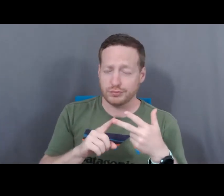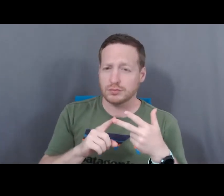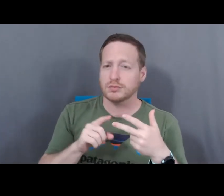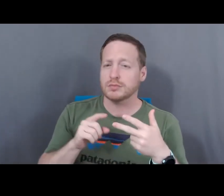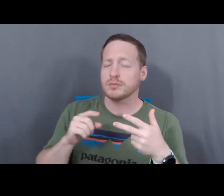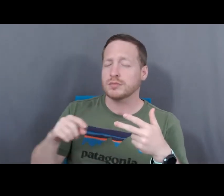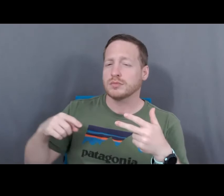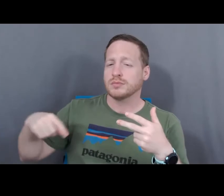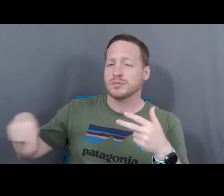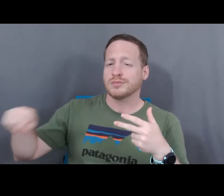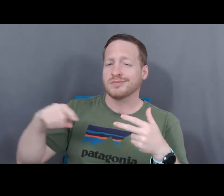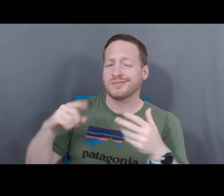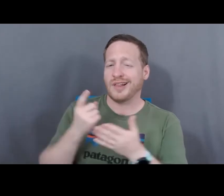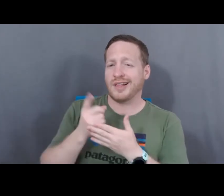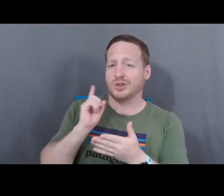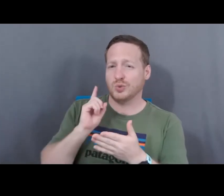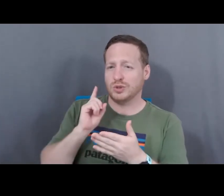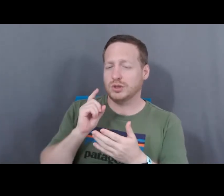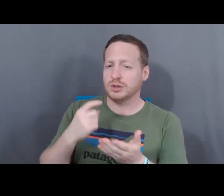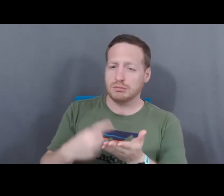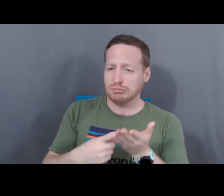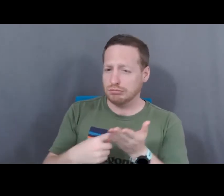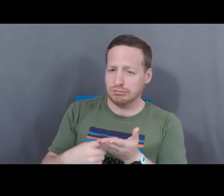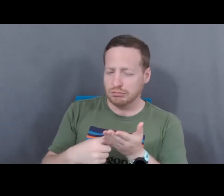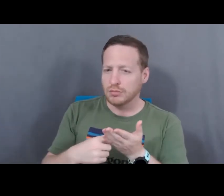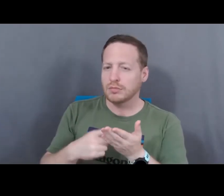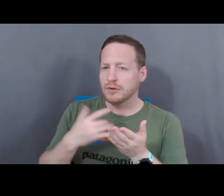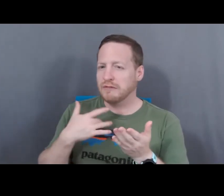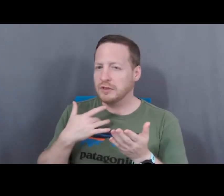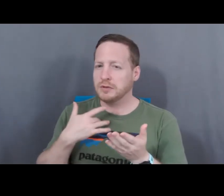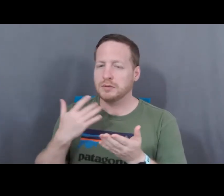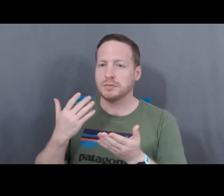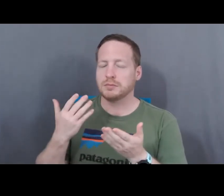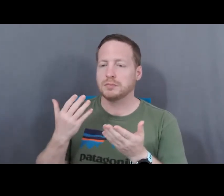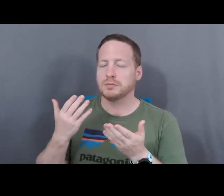point, which is, I know last week we had some discussion